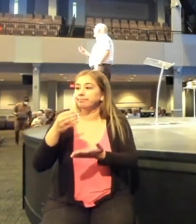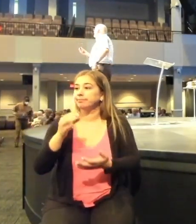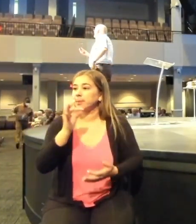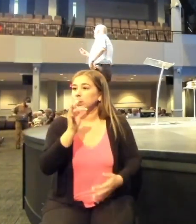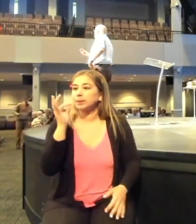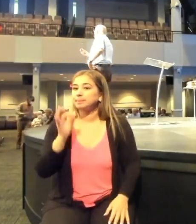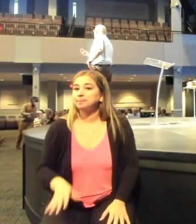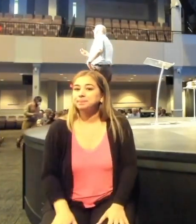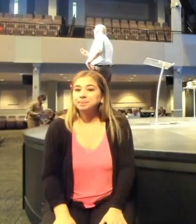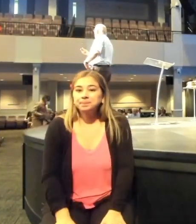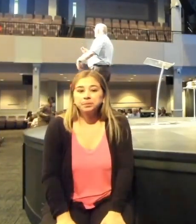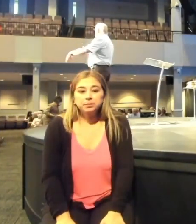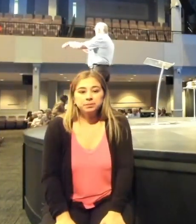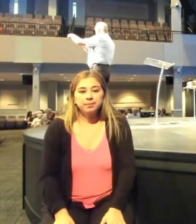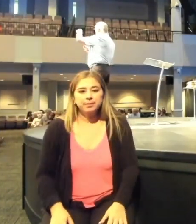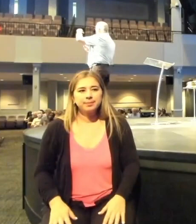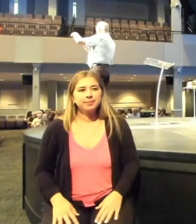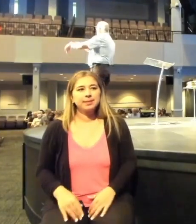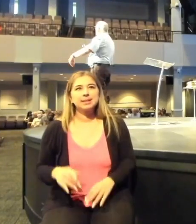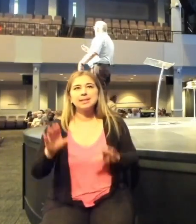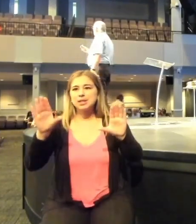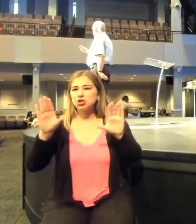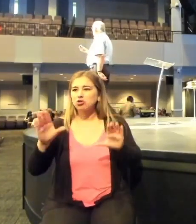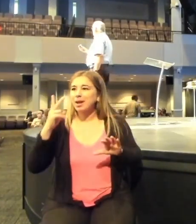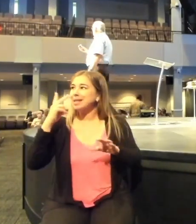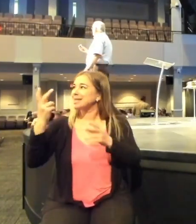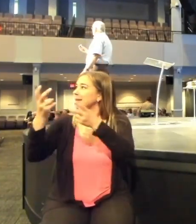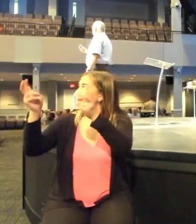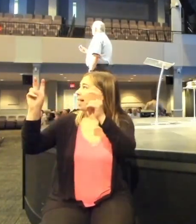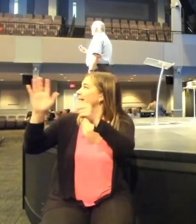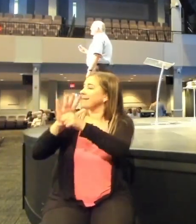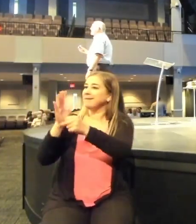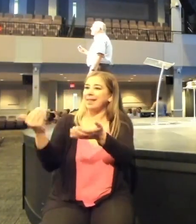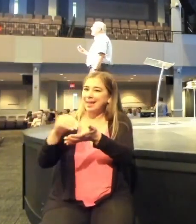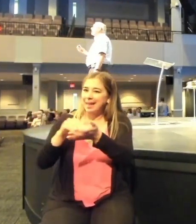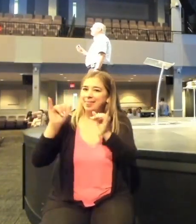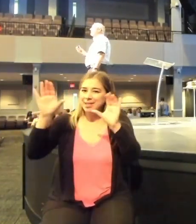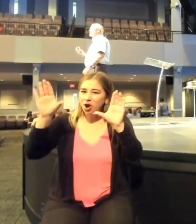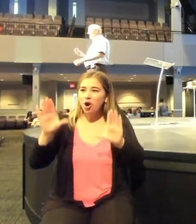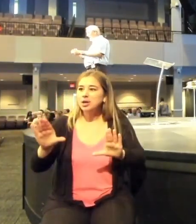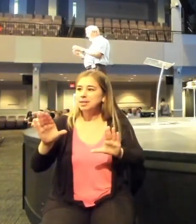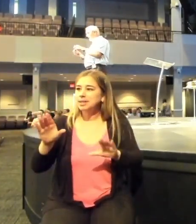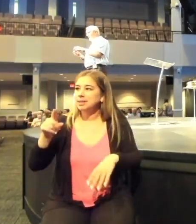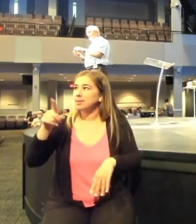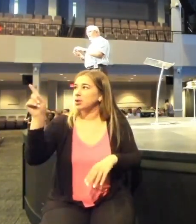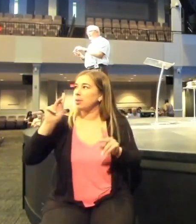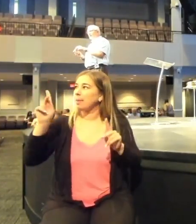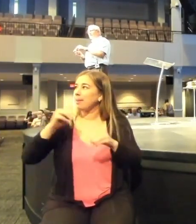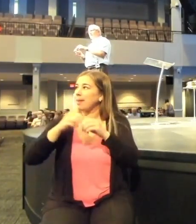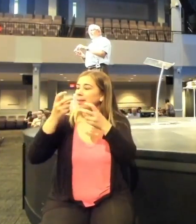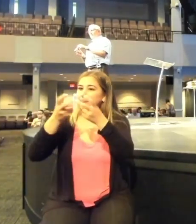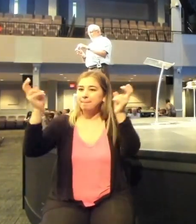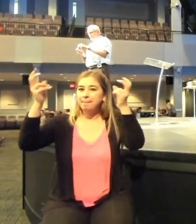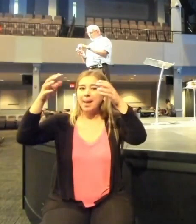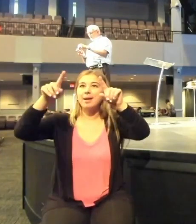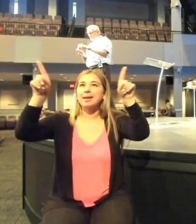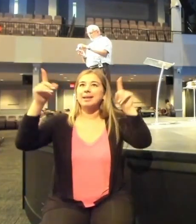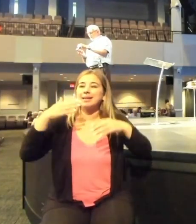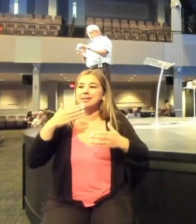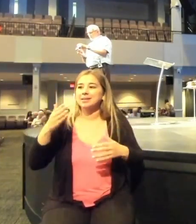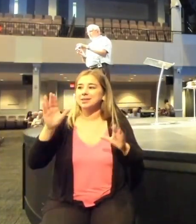Great. Isn't it great to see our balcony filling up again? Isn't that awesome? I'm telling you, all you folks in the balcony, welcome. Glad you're here.